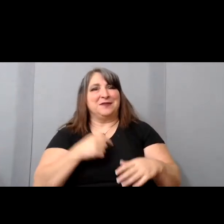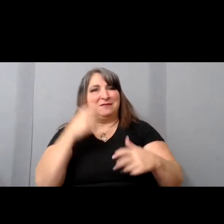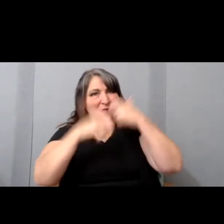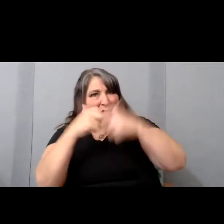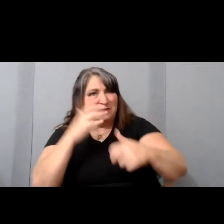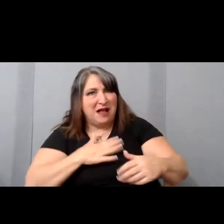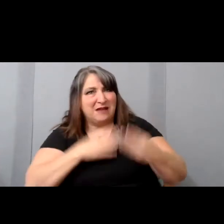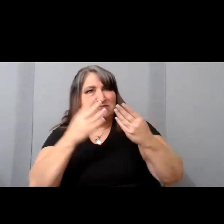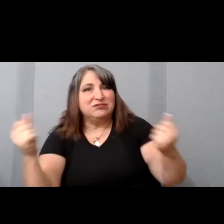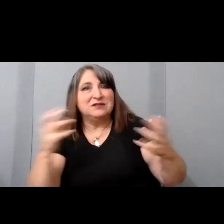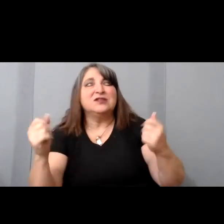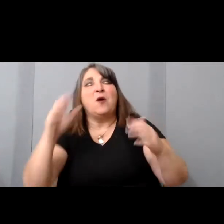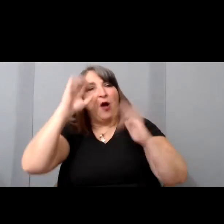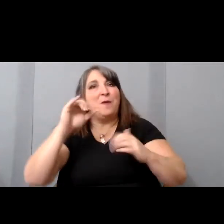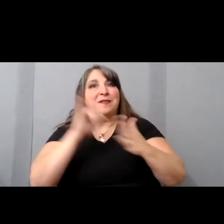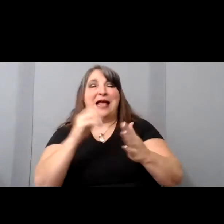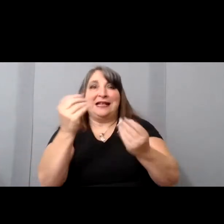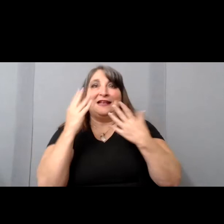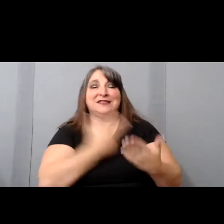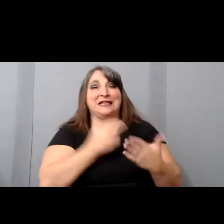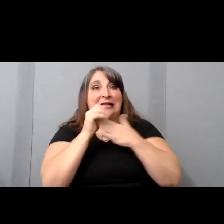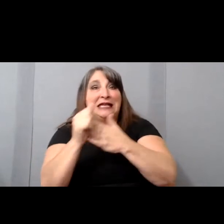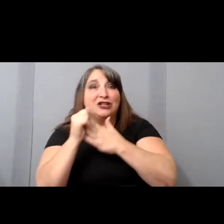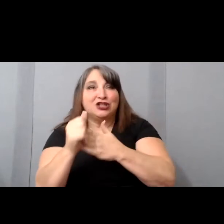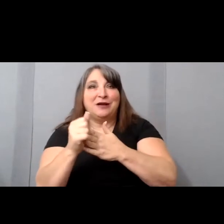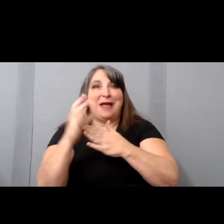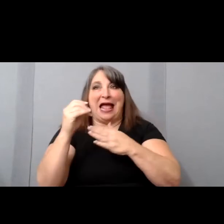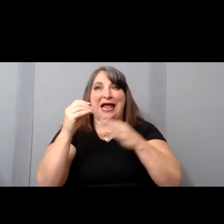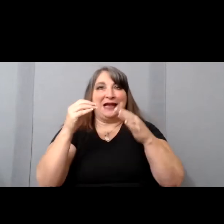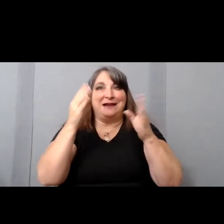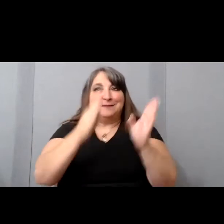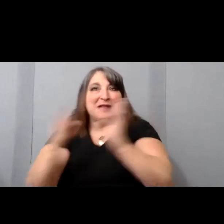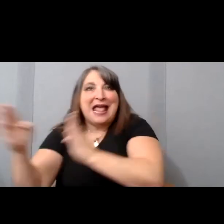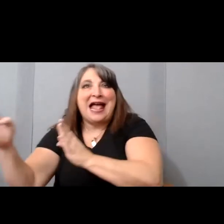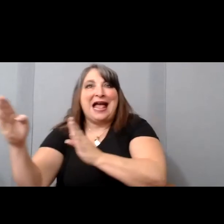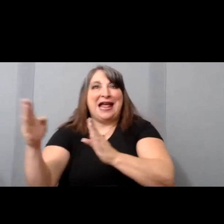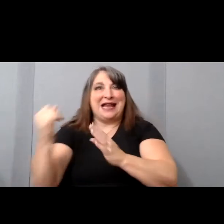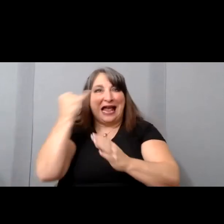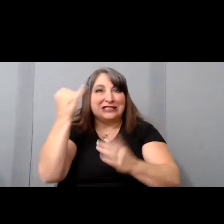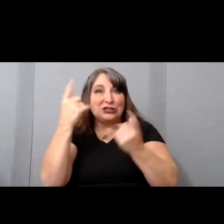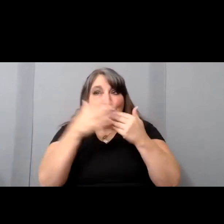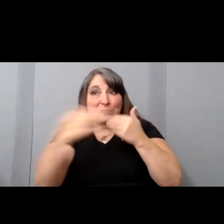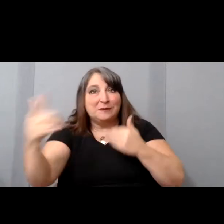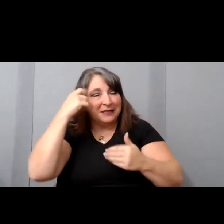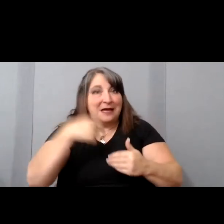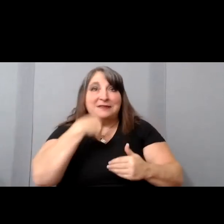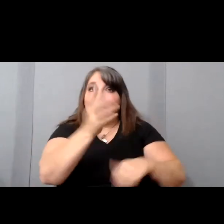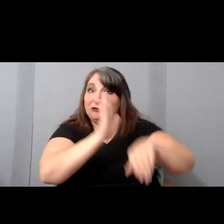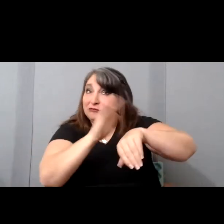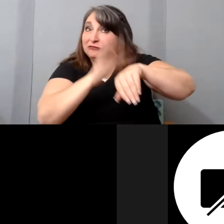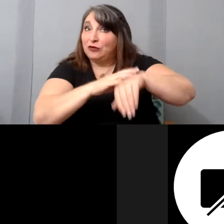direction as to where we need to go, because it's really, really important, because I can tell you, they're coming for us, and they're coming hard.